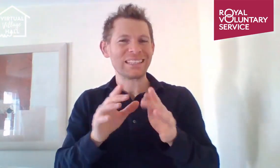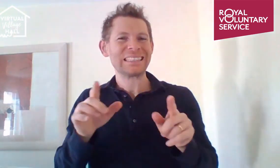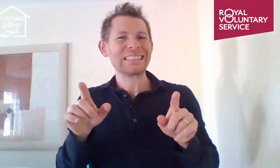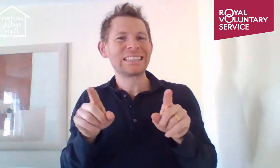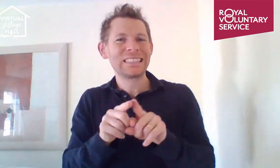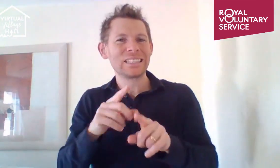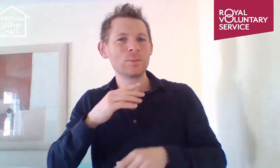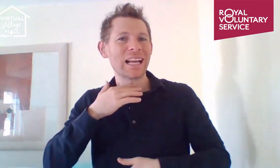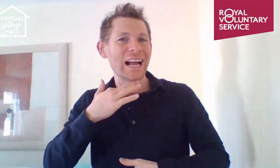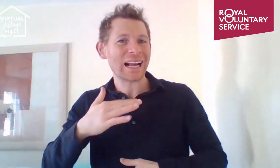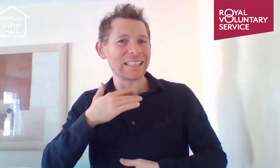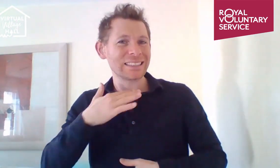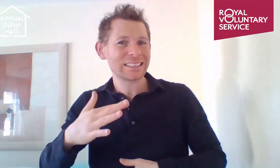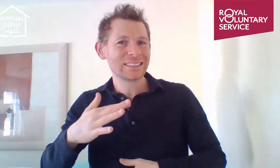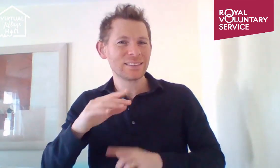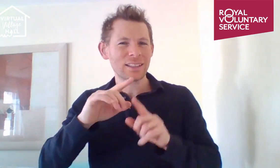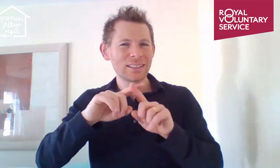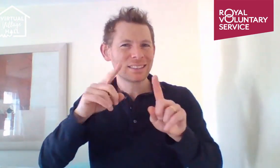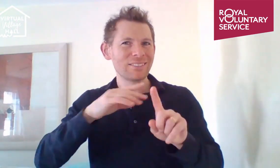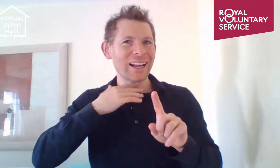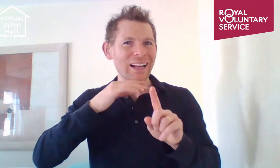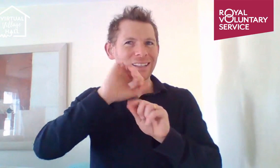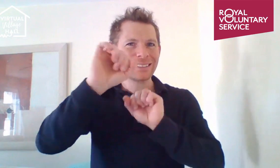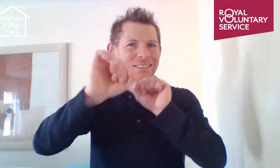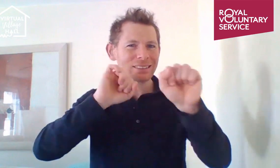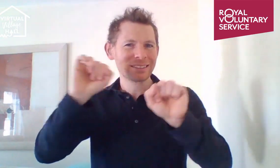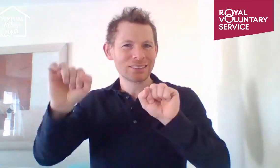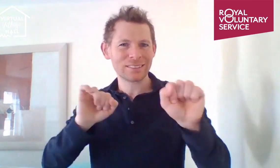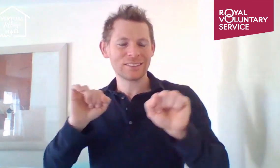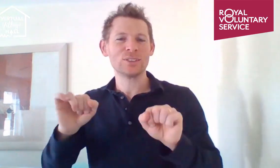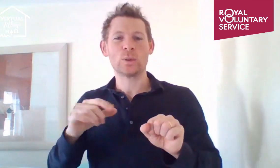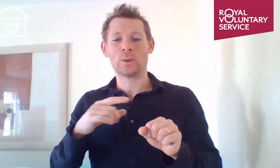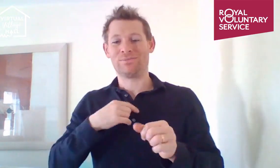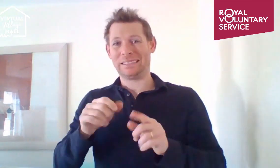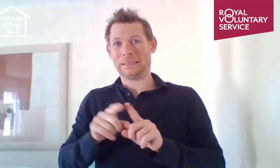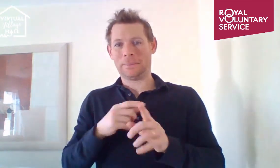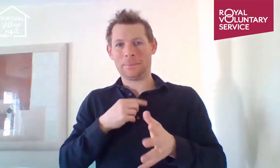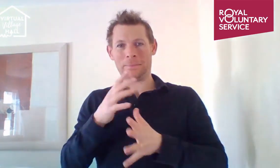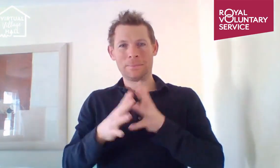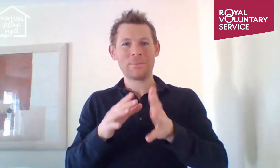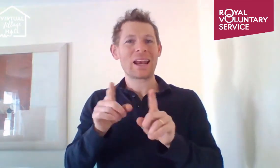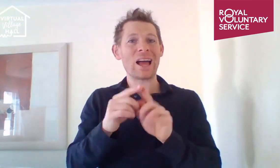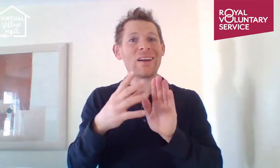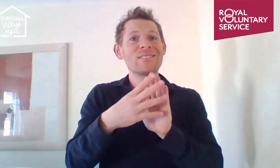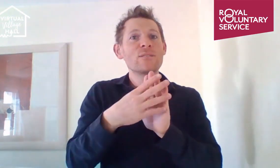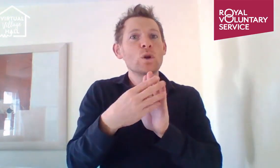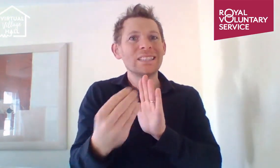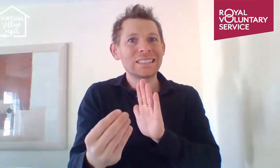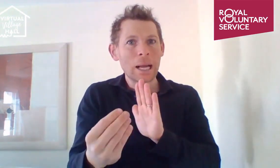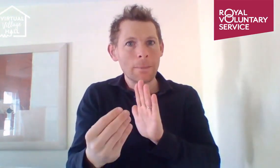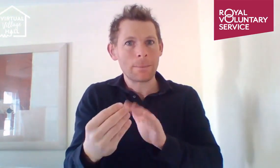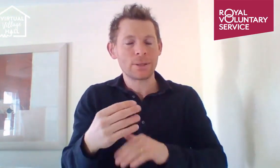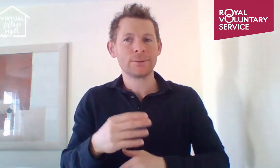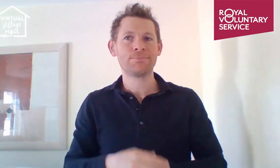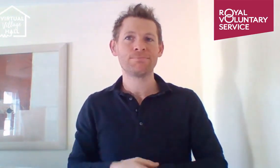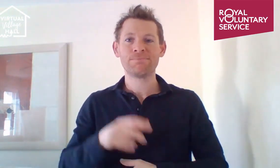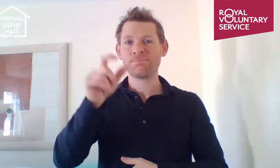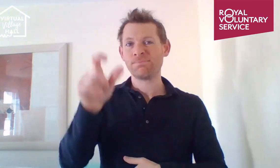regional variations. It's the same much as in the spoken language. We have different accents across the UK, and it's much the same for sign language.